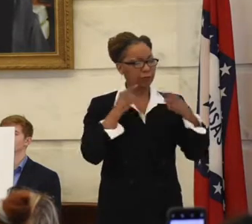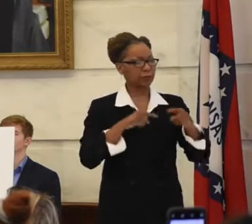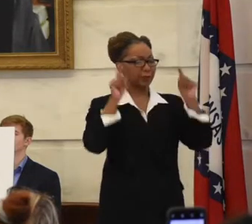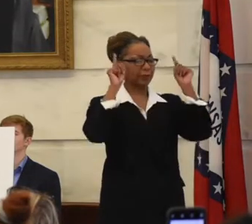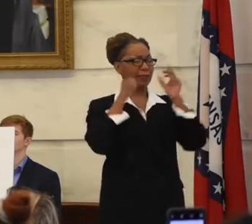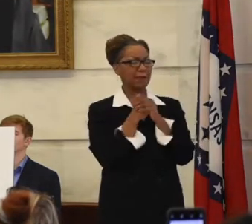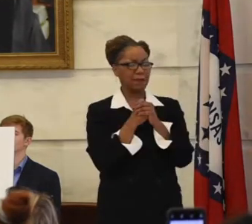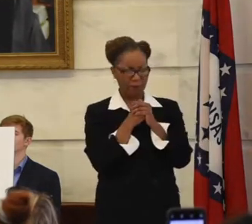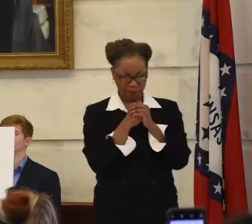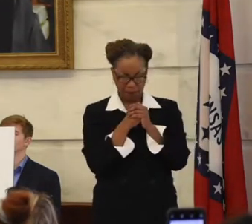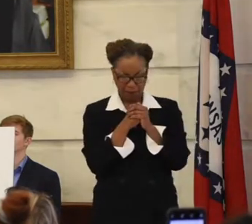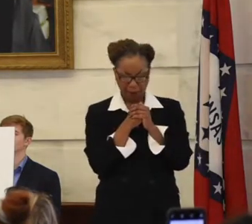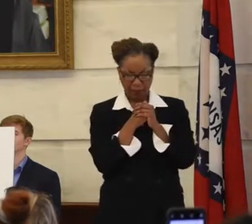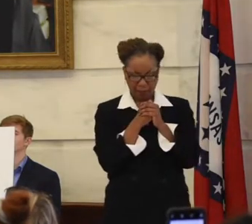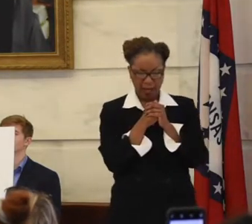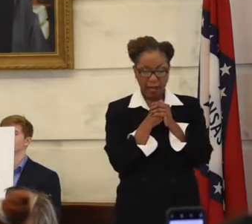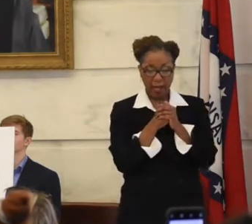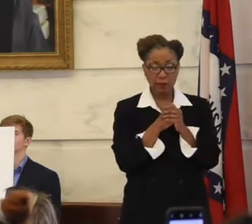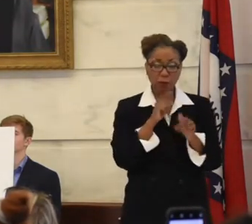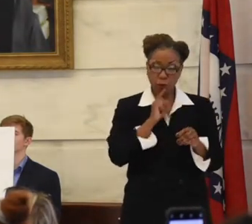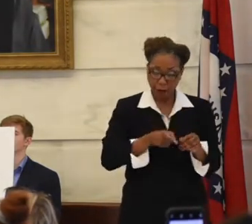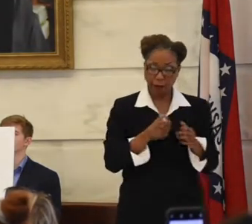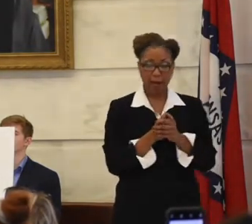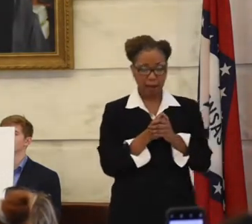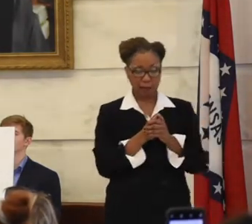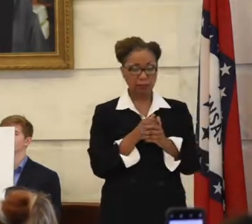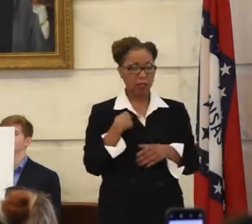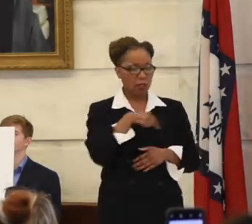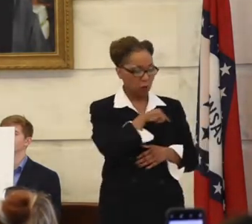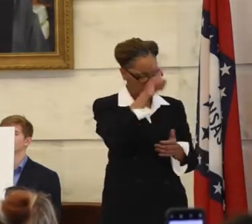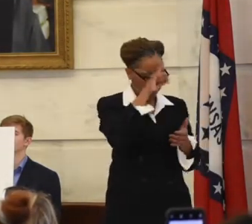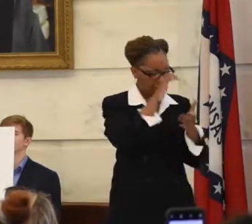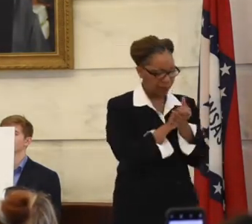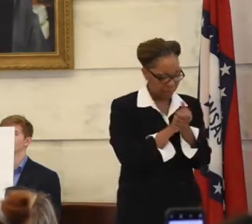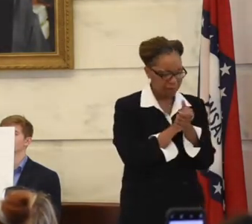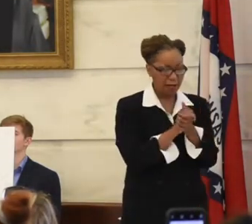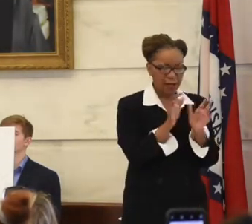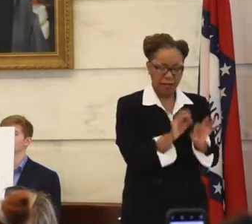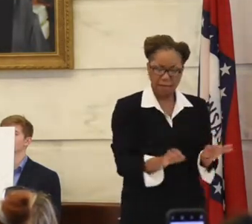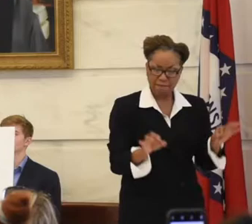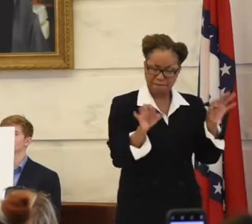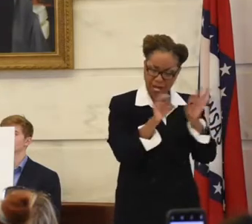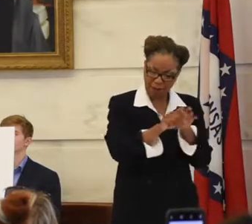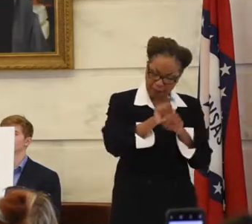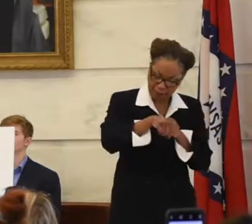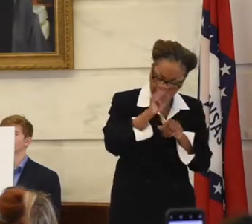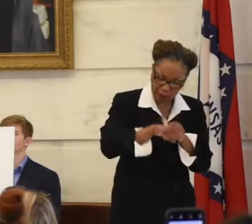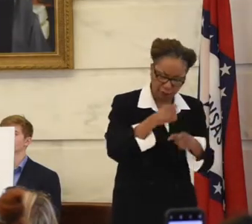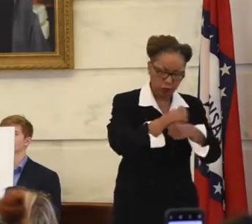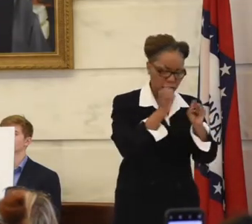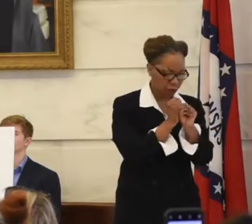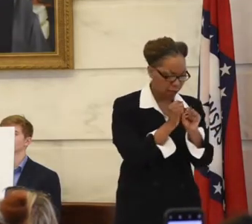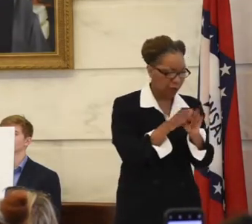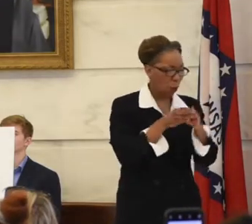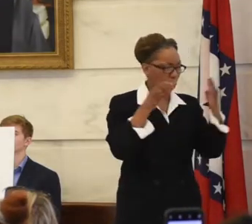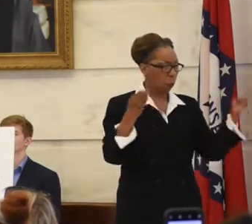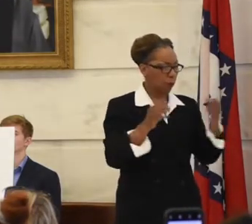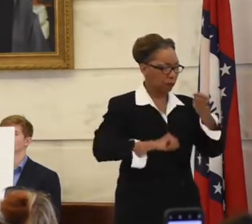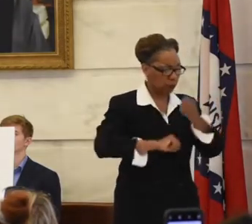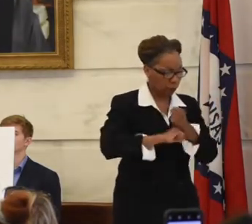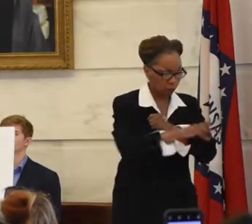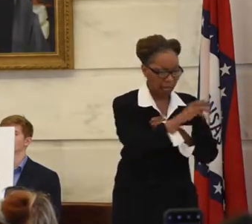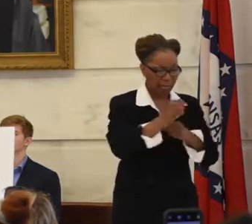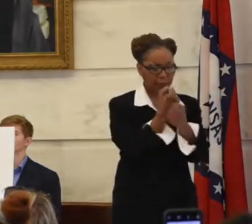succeed. And whereas we believe it is imperative to create open, supportive,